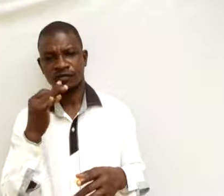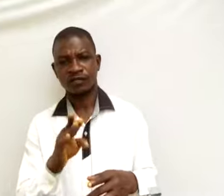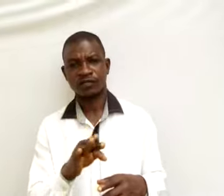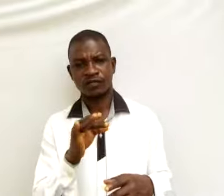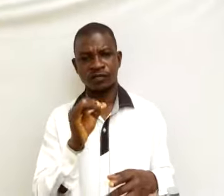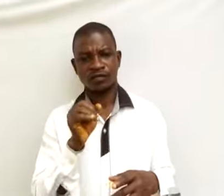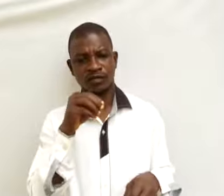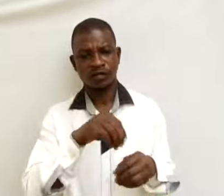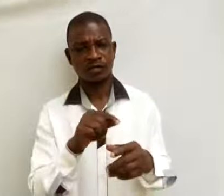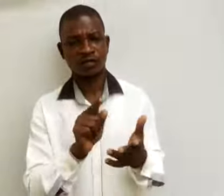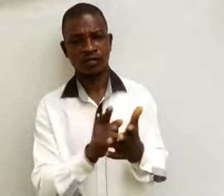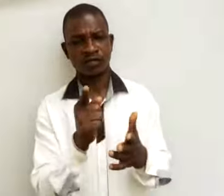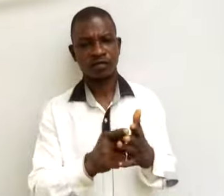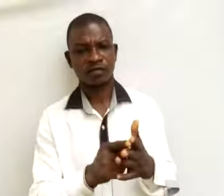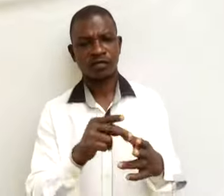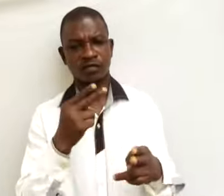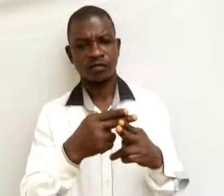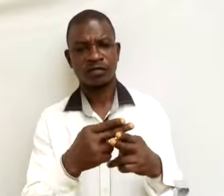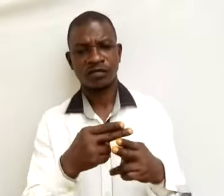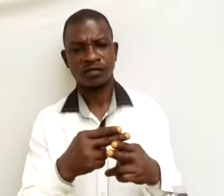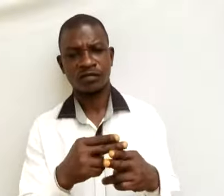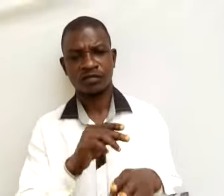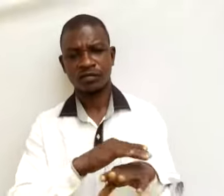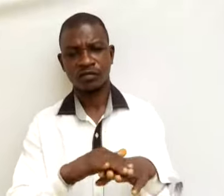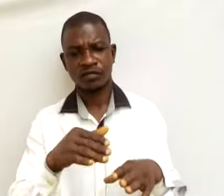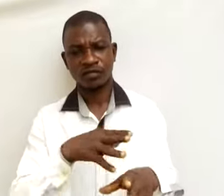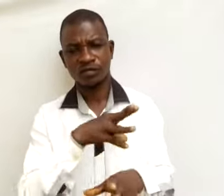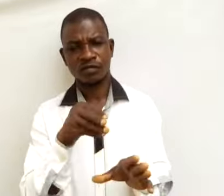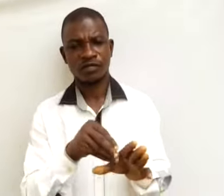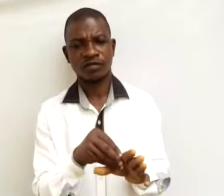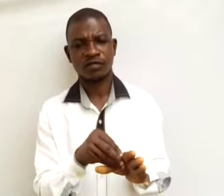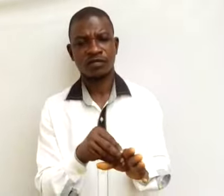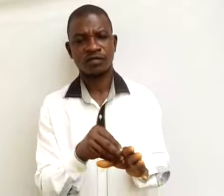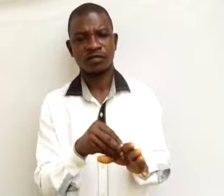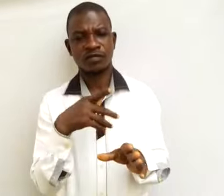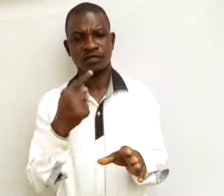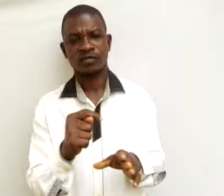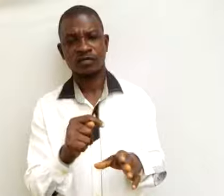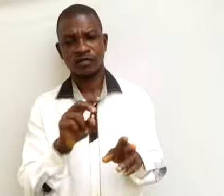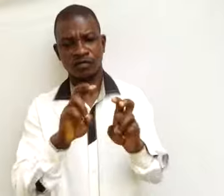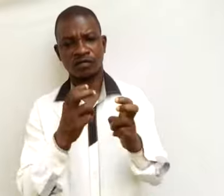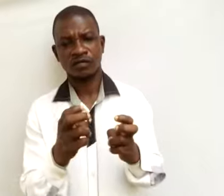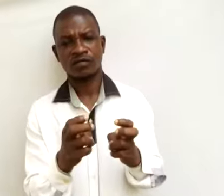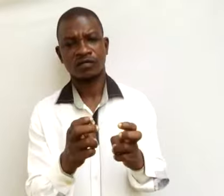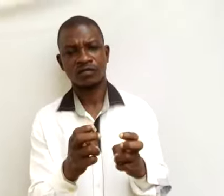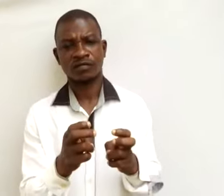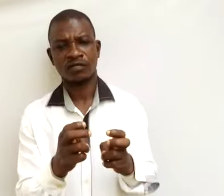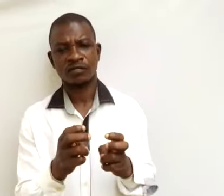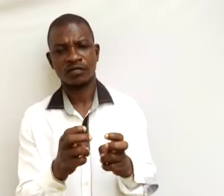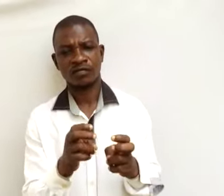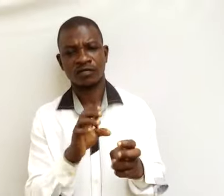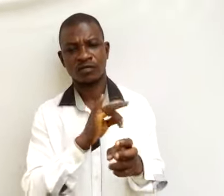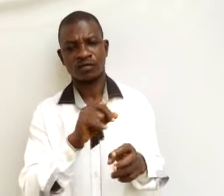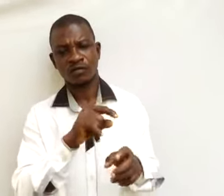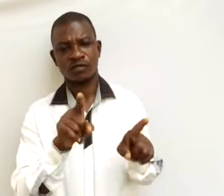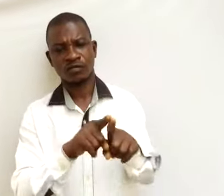your grammatical name. Don't include the type. And also note